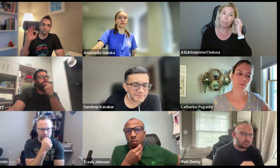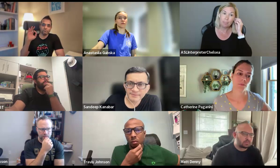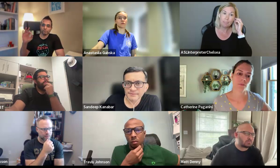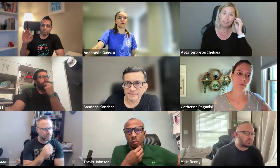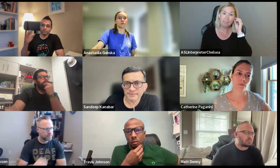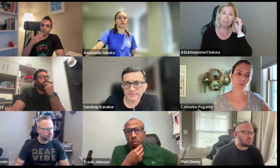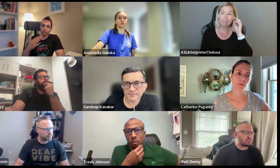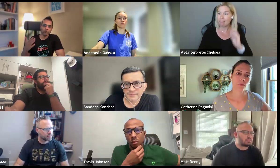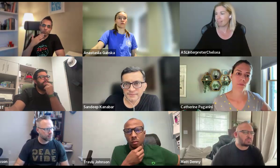well.